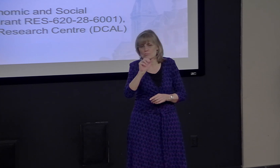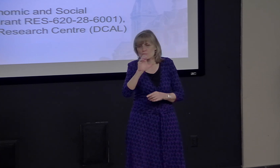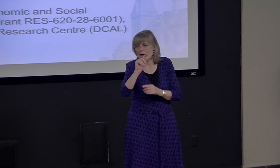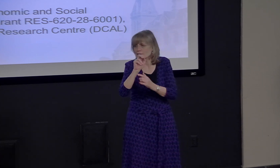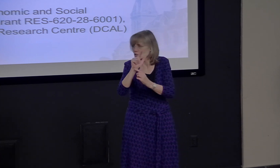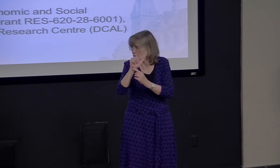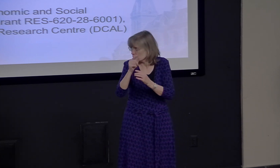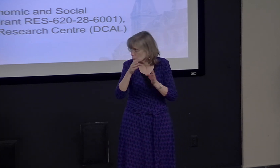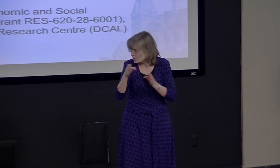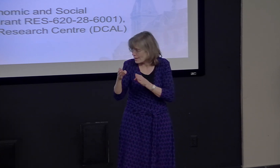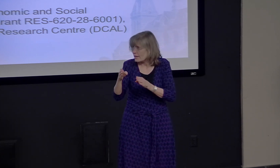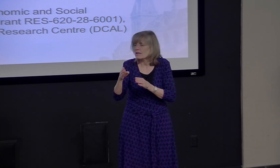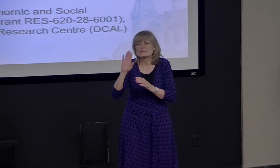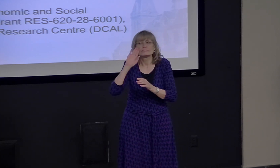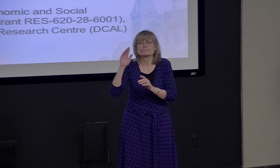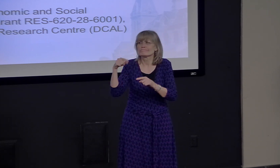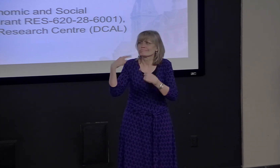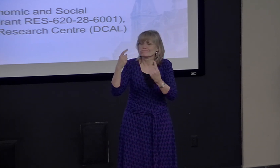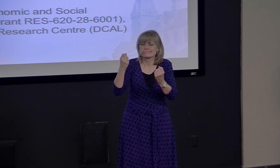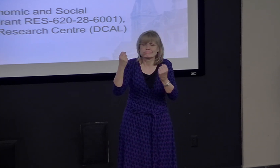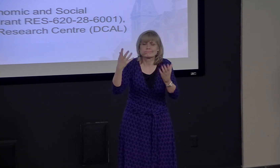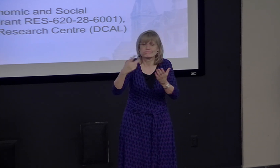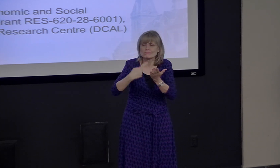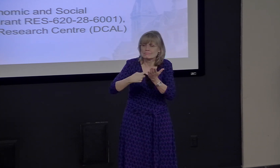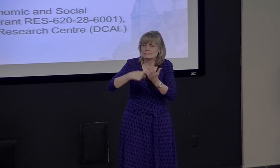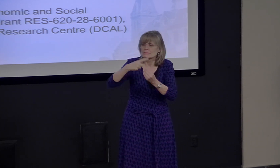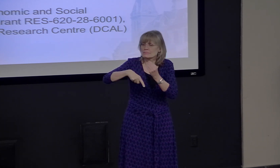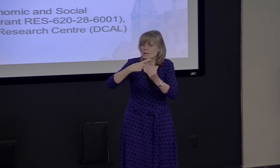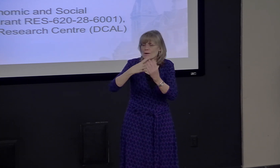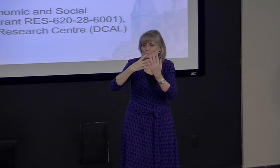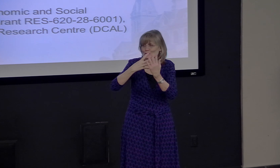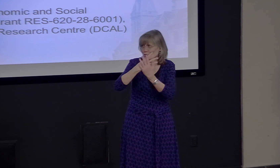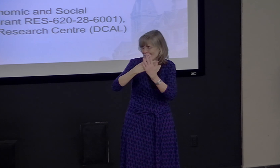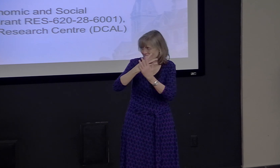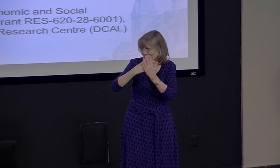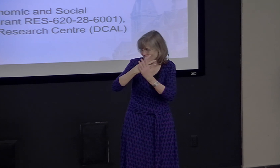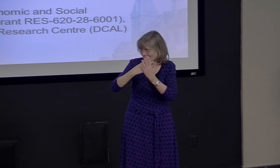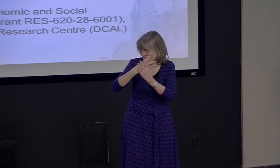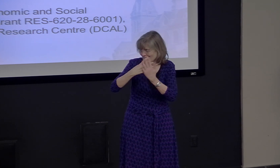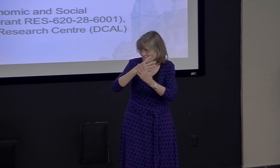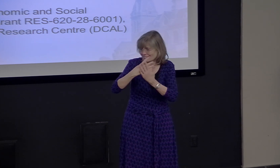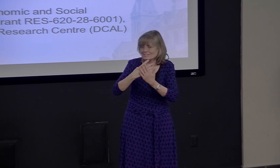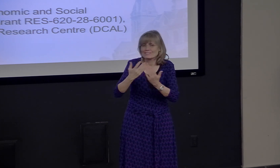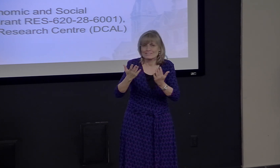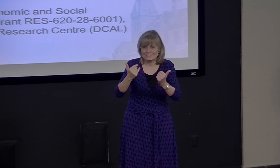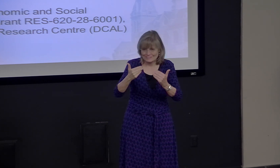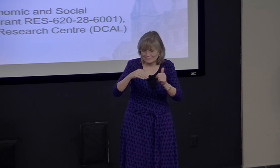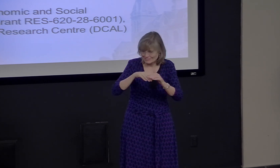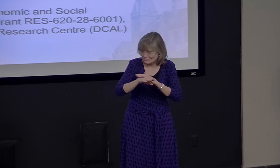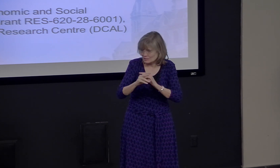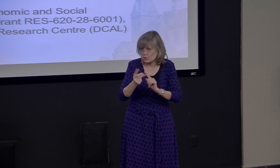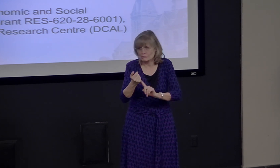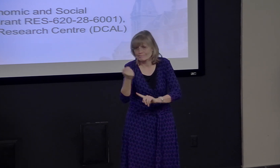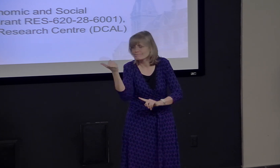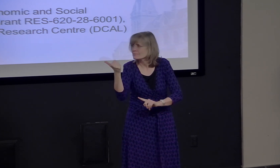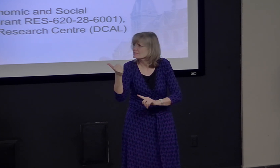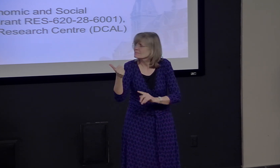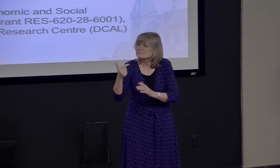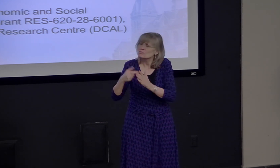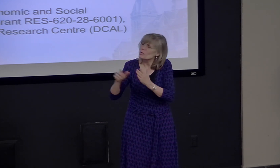using this practical plan, I know there's a lot of discussion about screening and interest